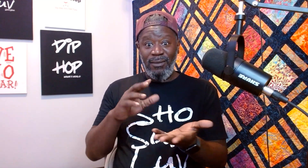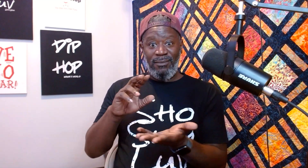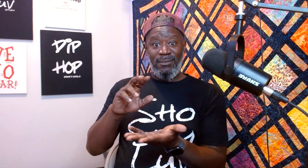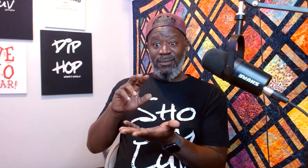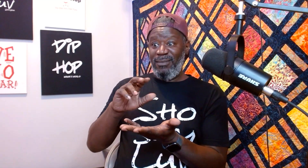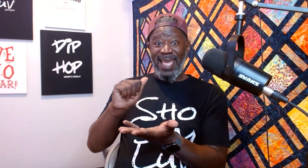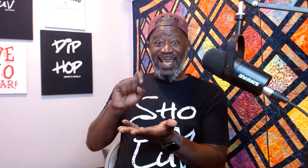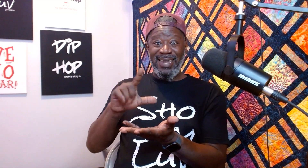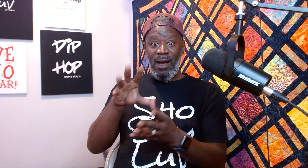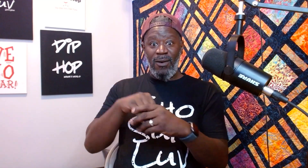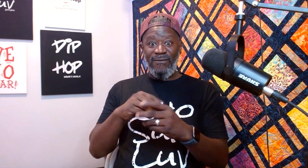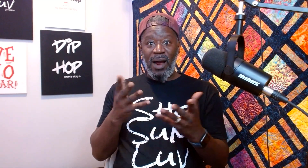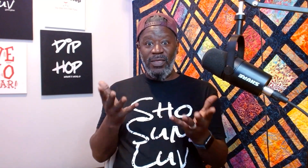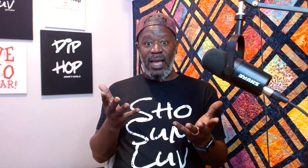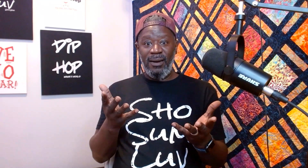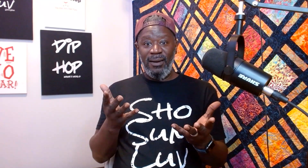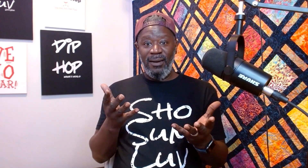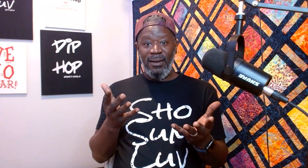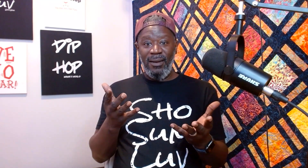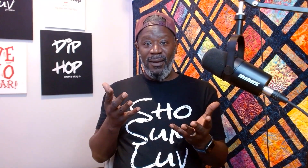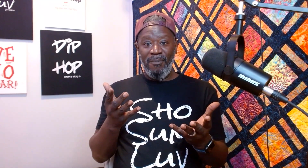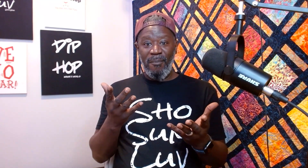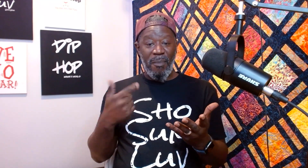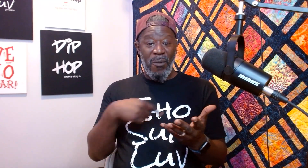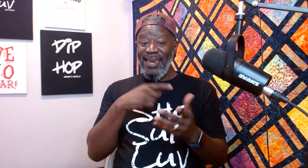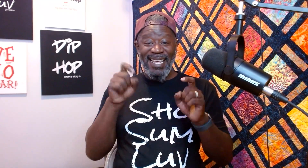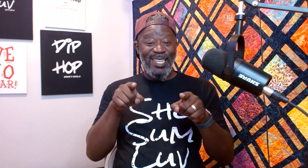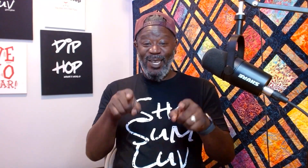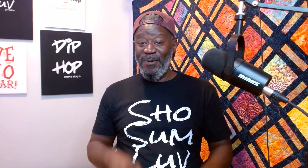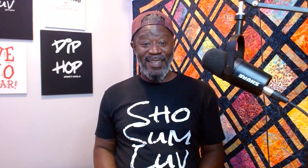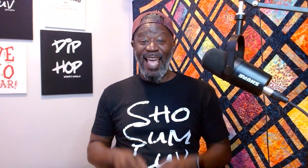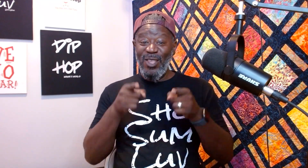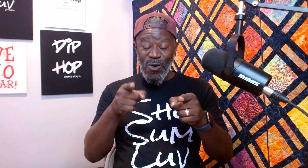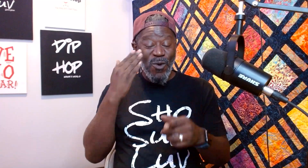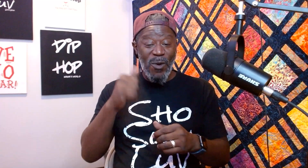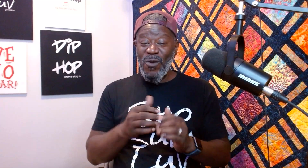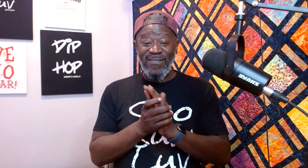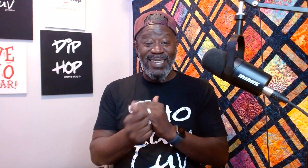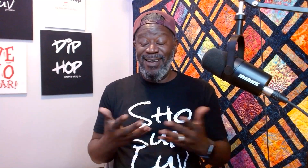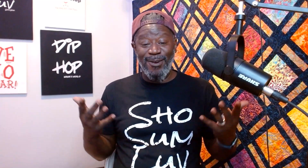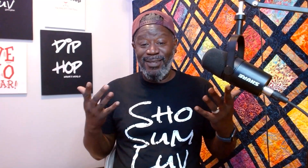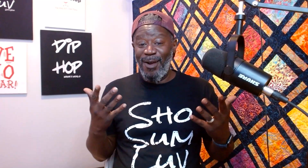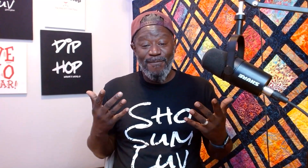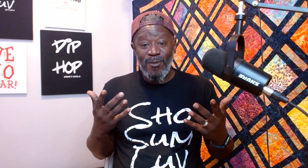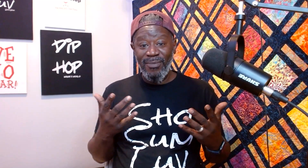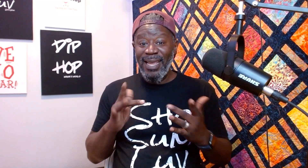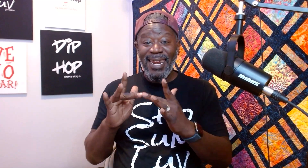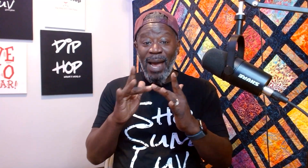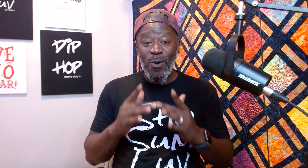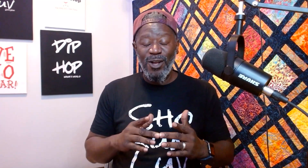have ASL involved with that. But we need you. And you have the skills.